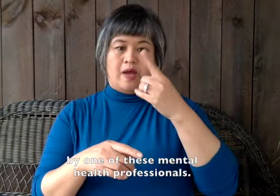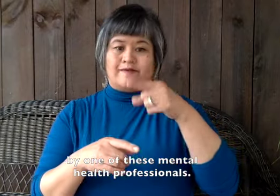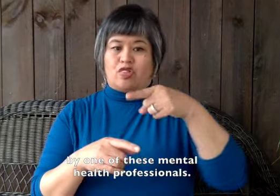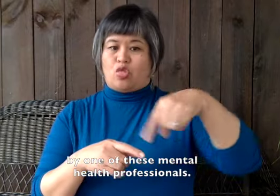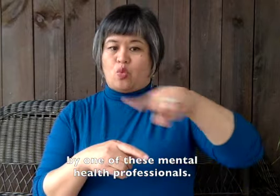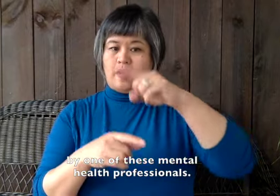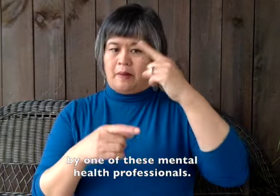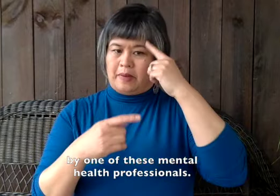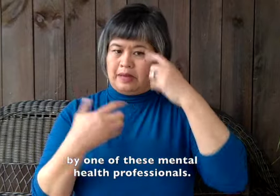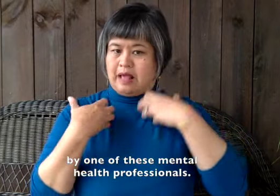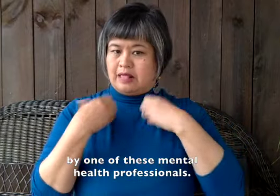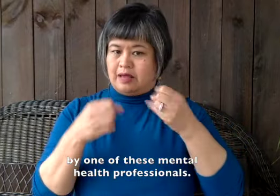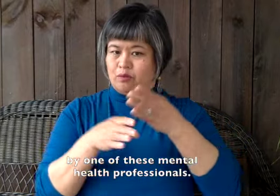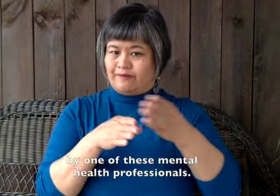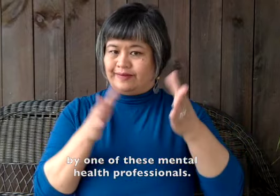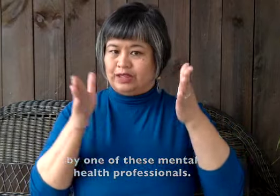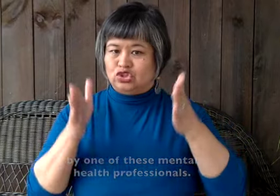by one of these mental health professionals.